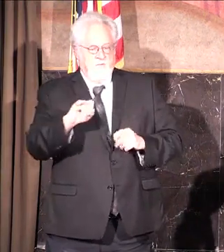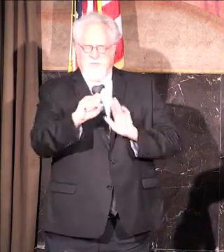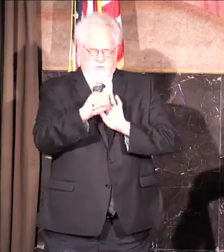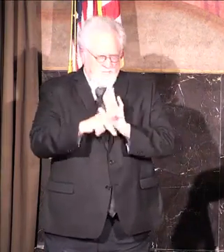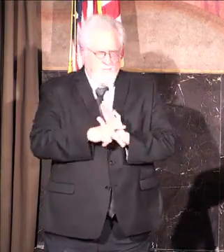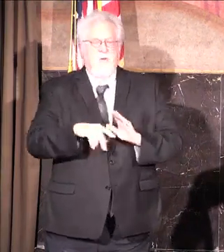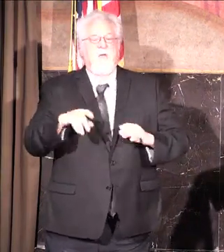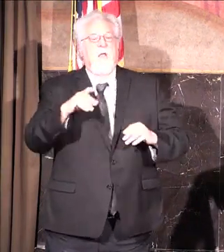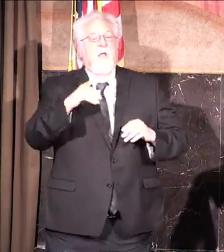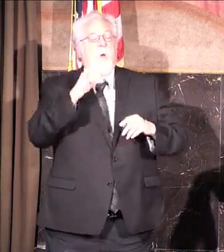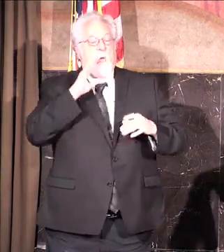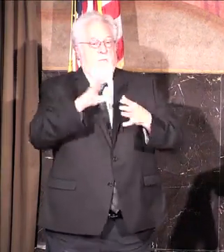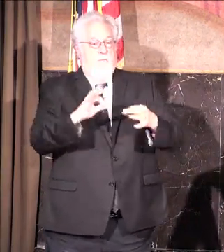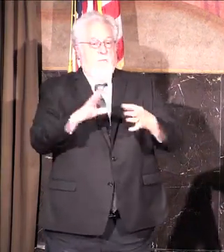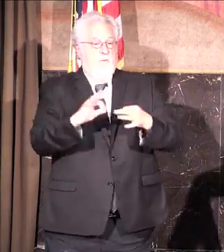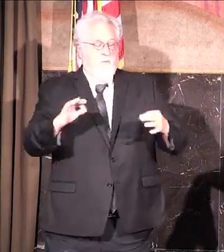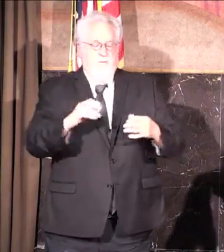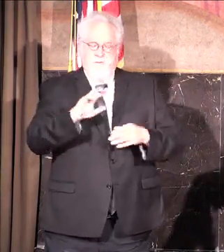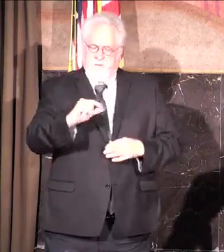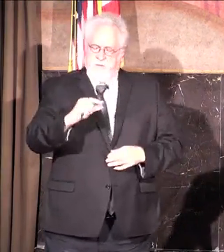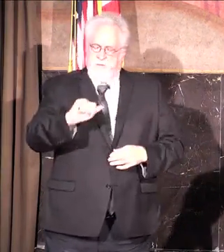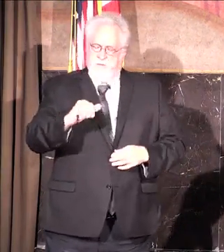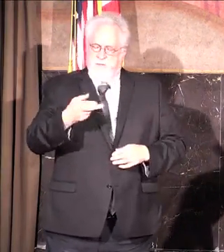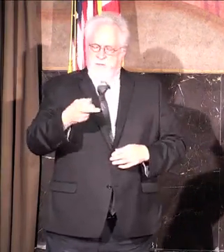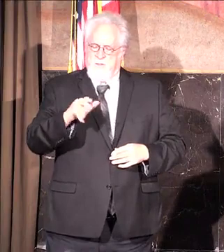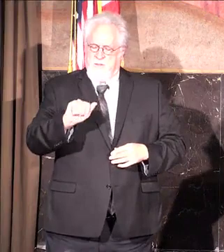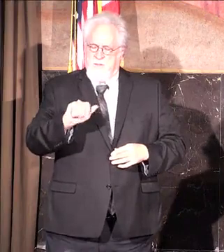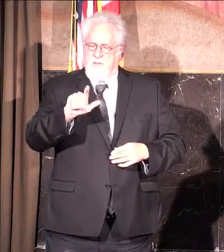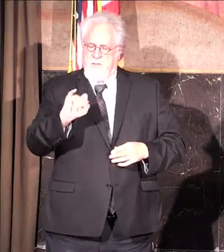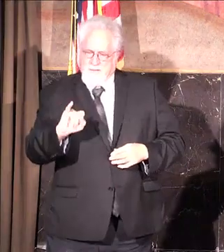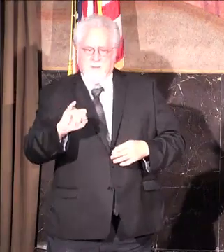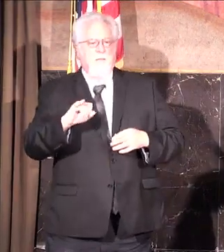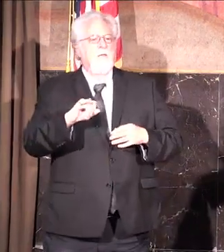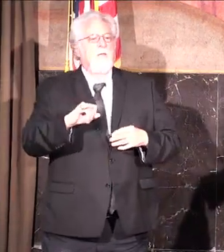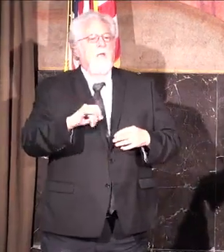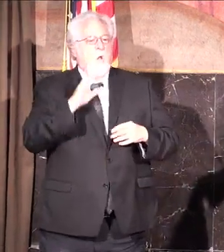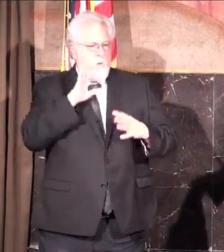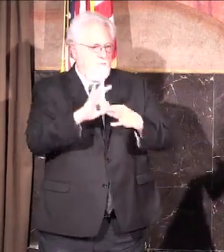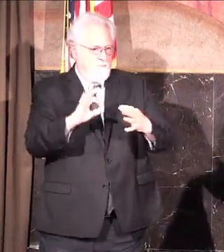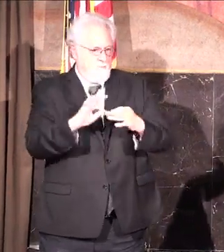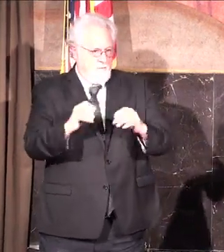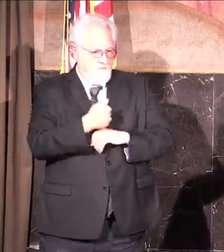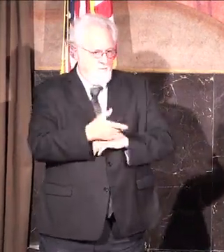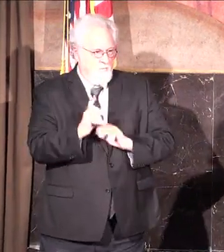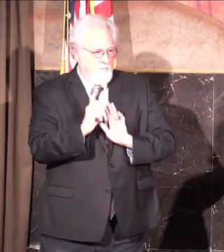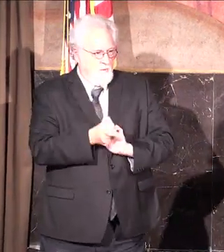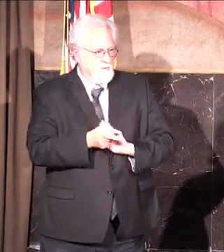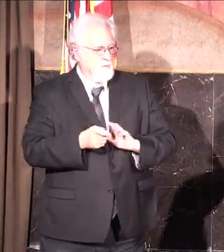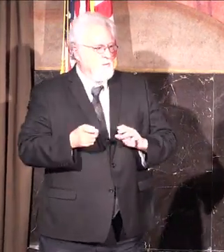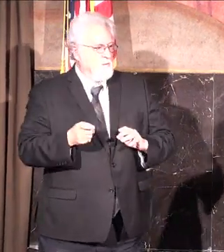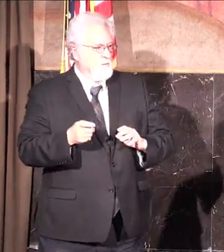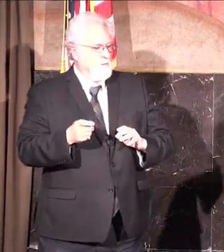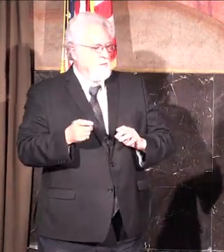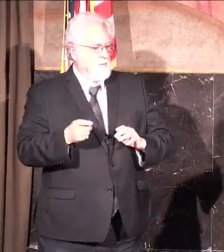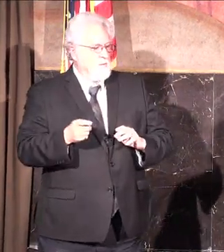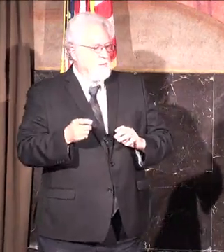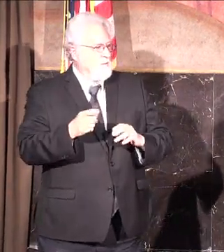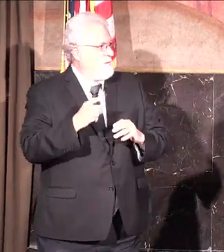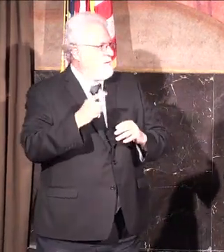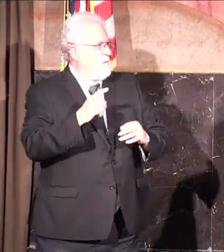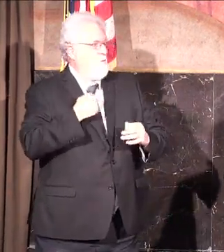some remarks in just a few minutes. So today we are reporting